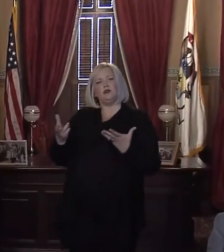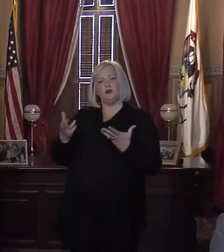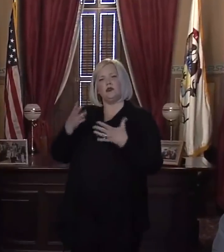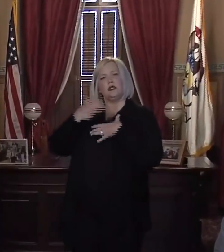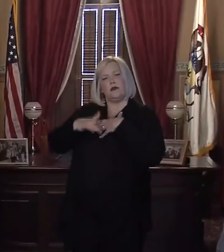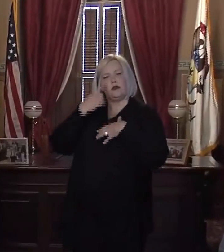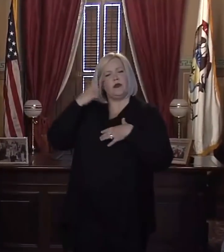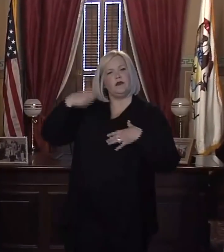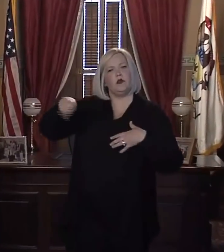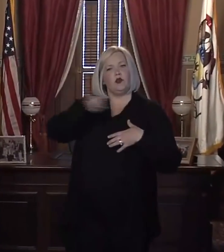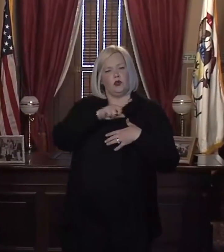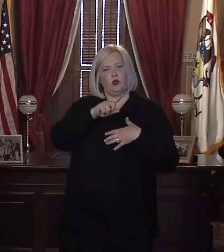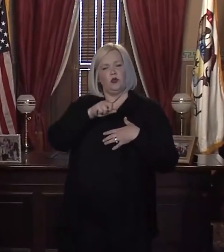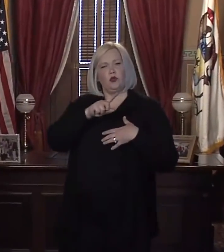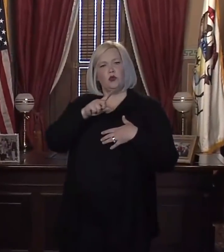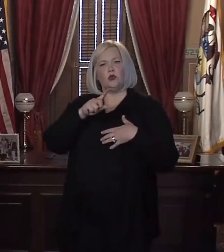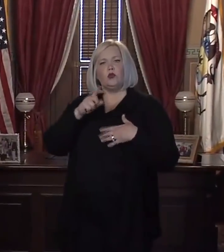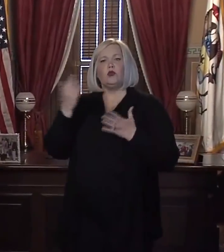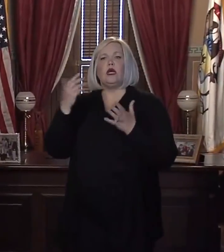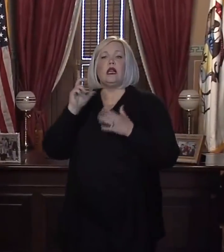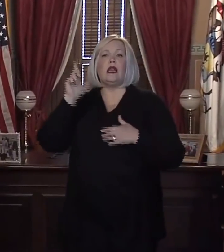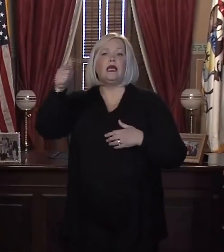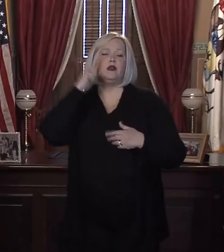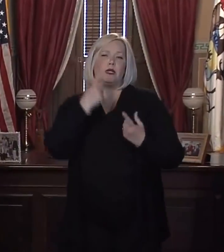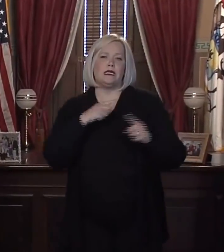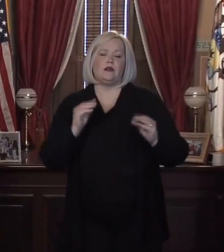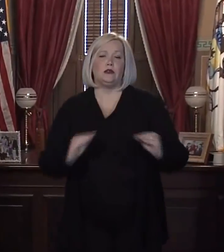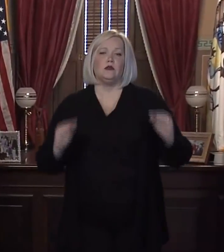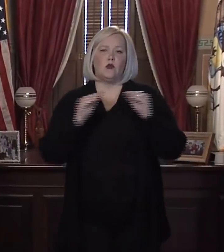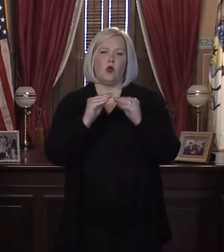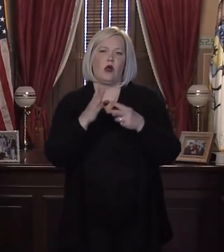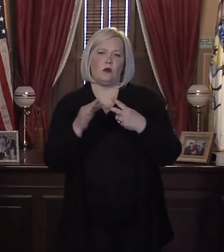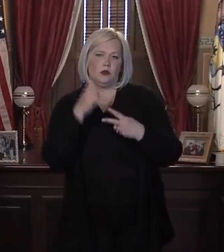this front that we will be announcing later in the week.